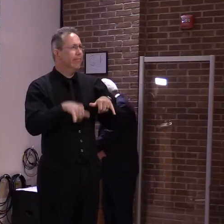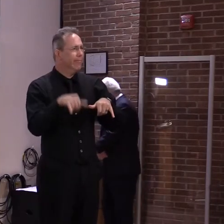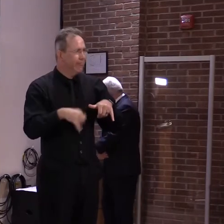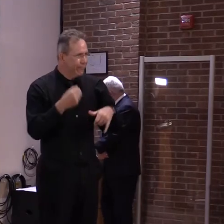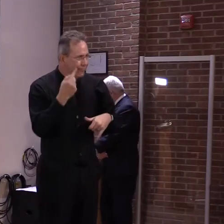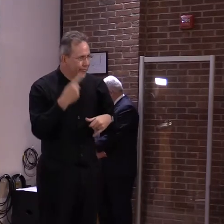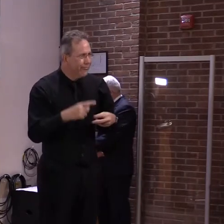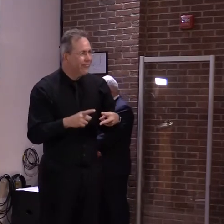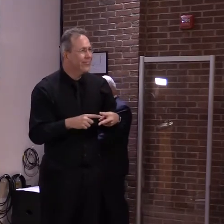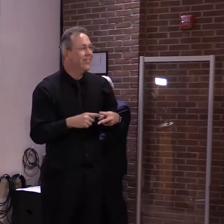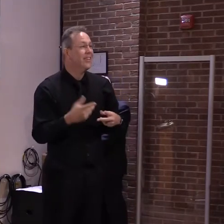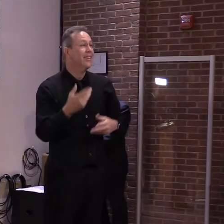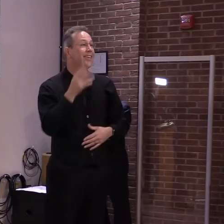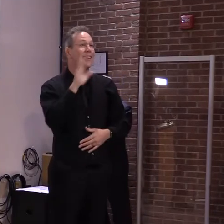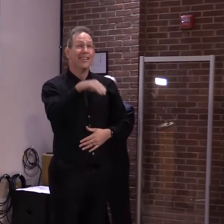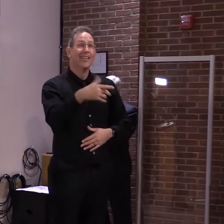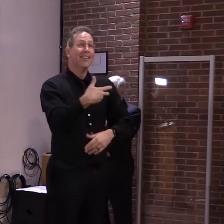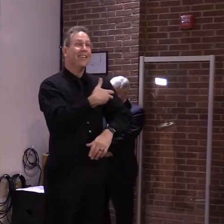due to the vaccine,